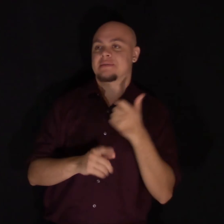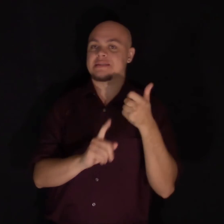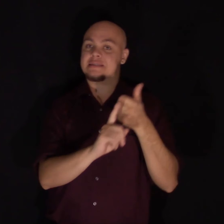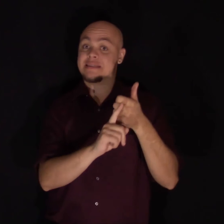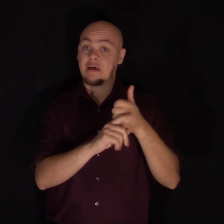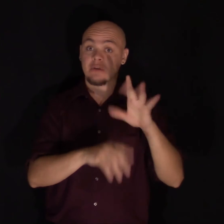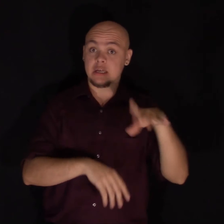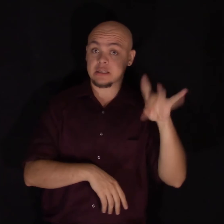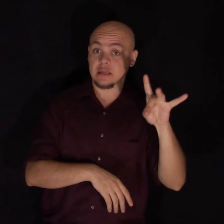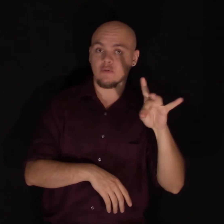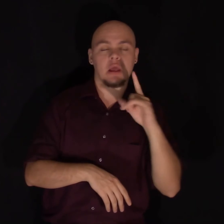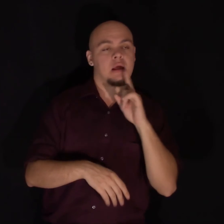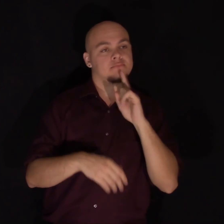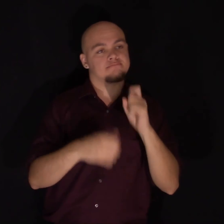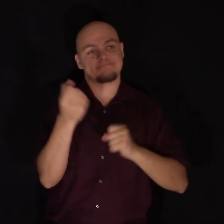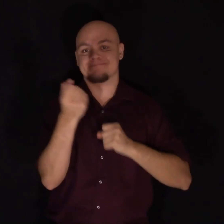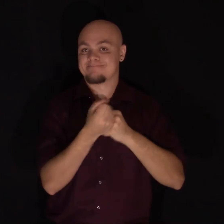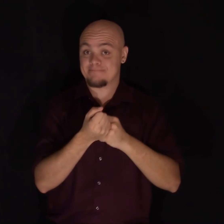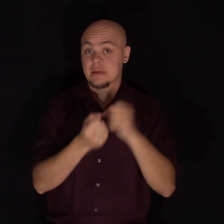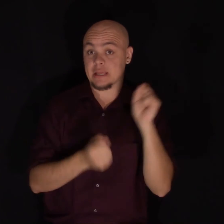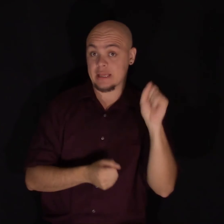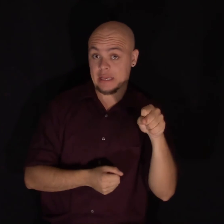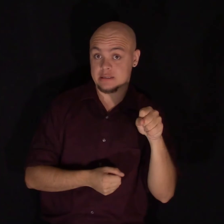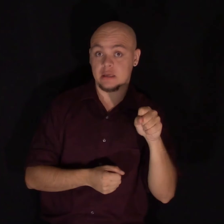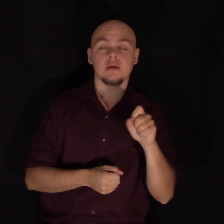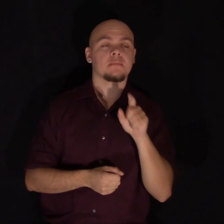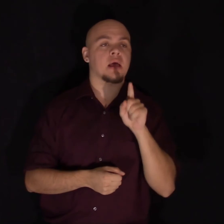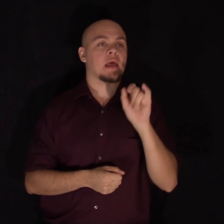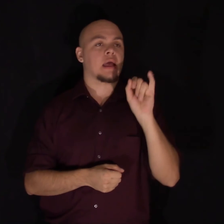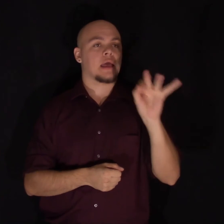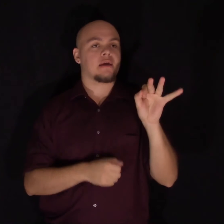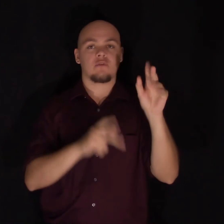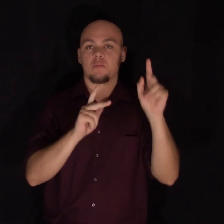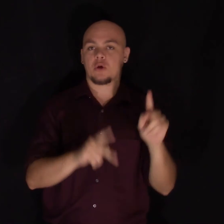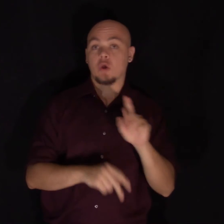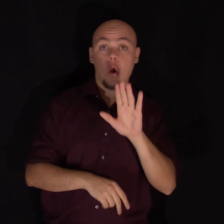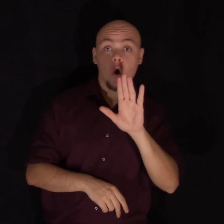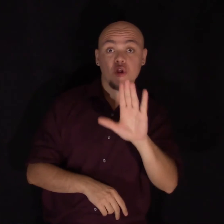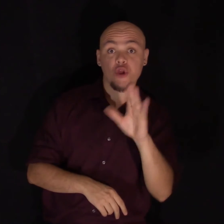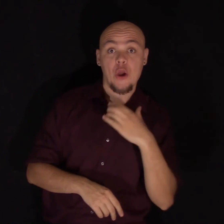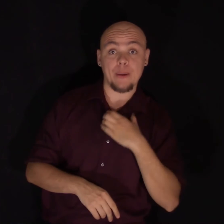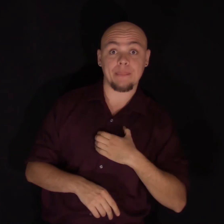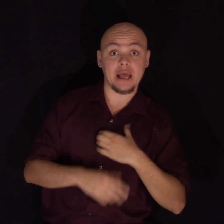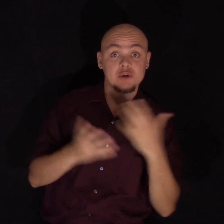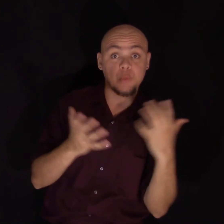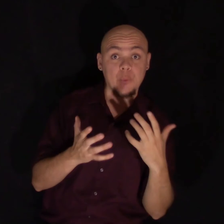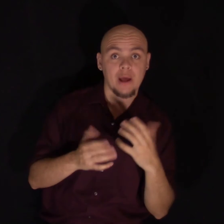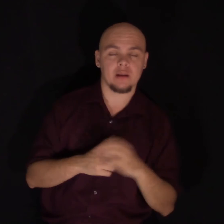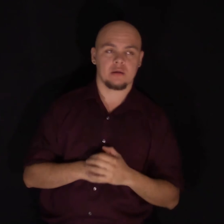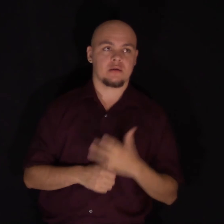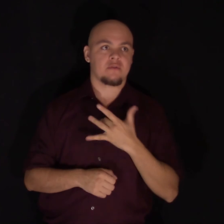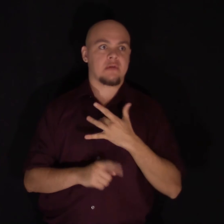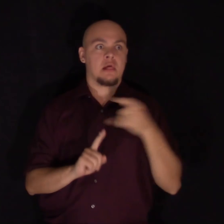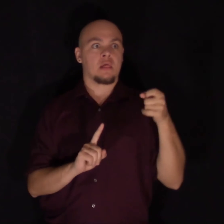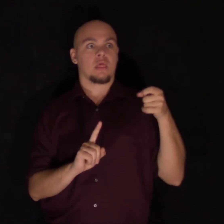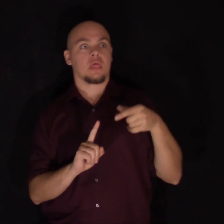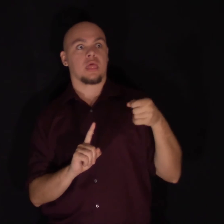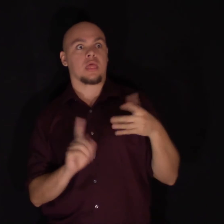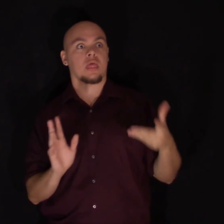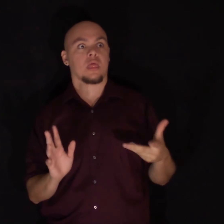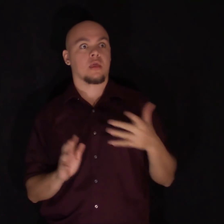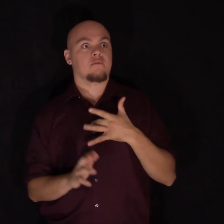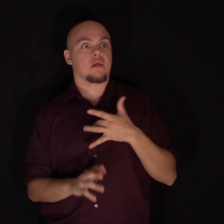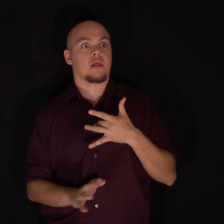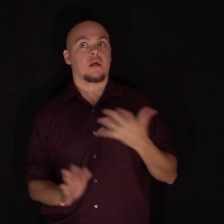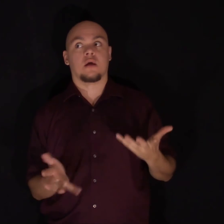self-discovery. Okay? But when you ask someone or you're asked, what's your passion? It's triggering. It's upsetting. You're like,